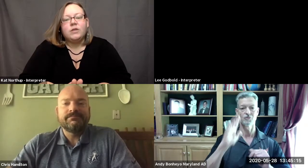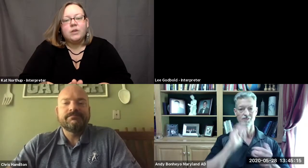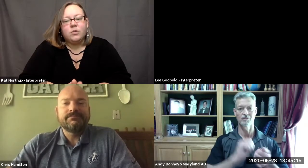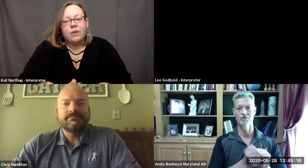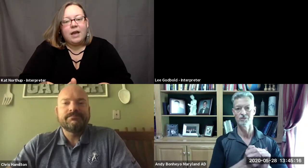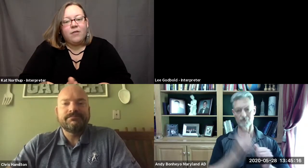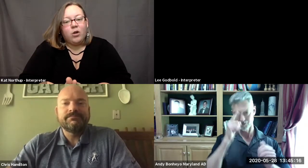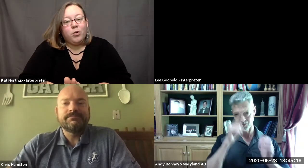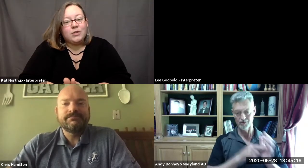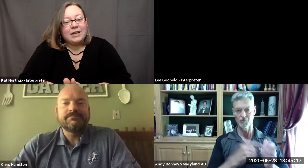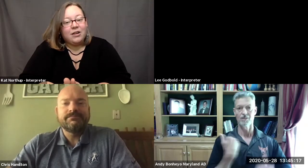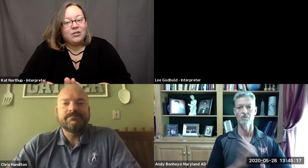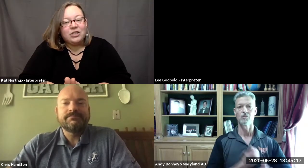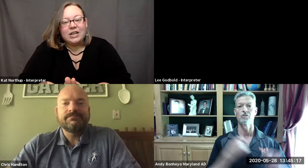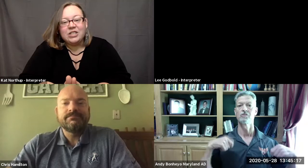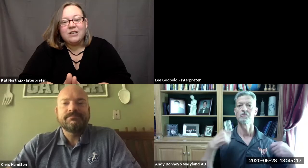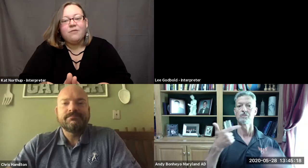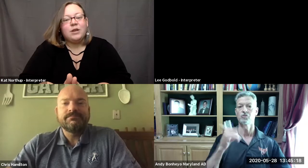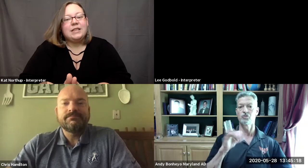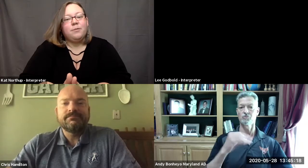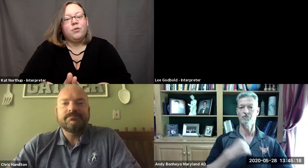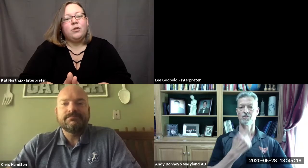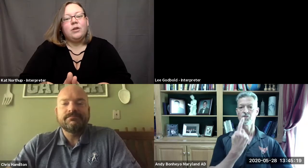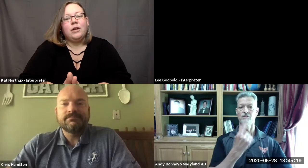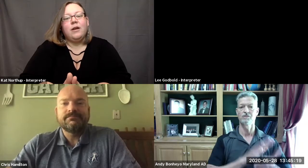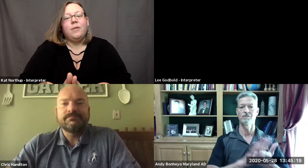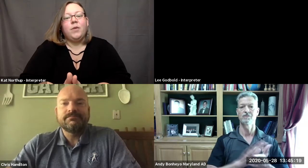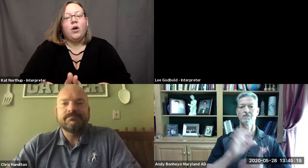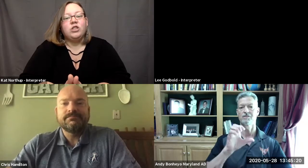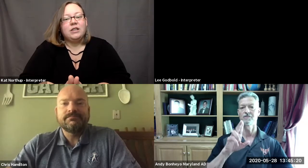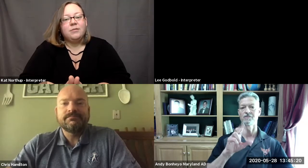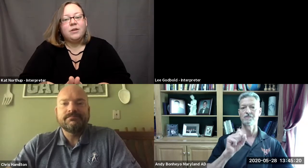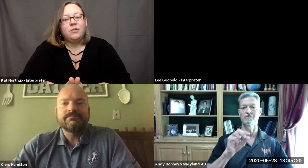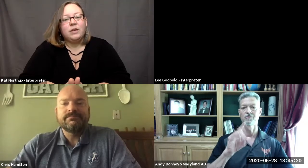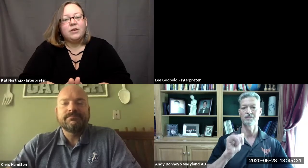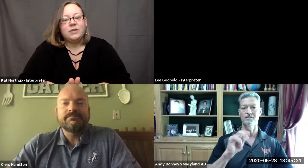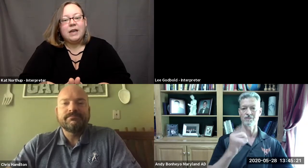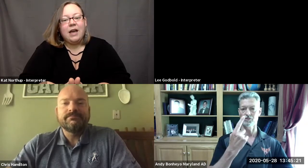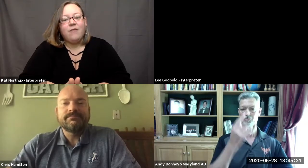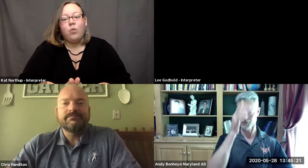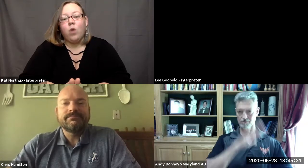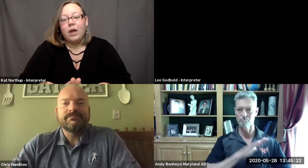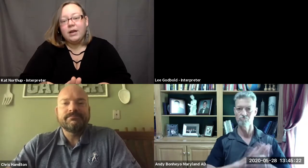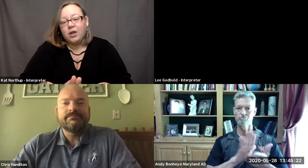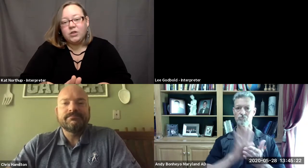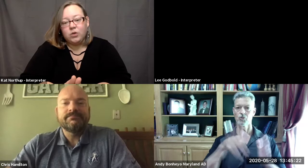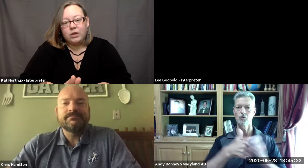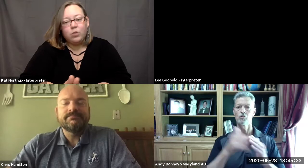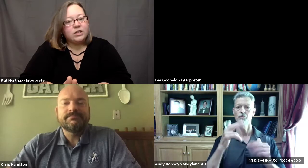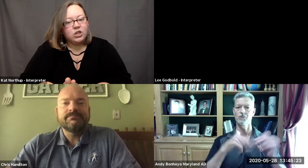Also, we have our personnel changing. For example, our gym, we used to have one custodian, one gentleman